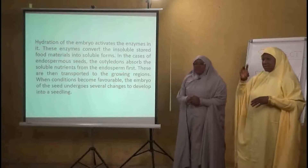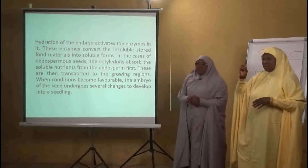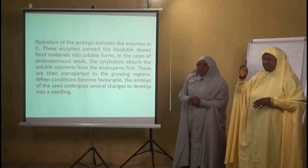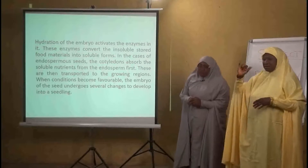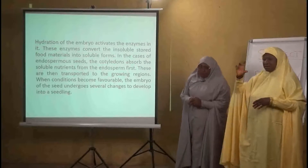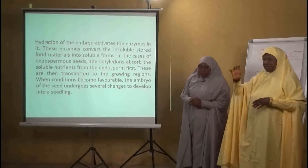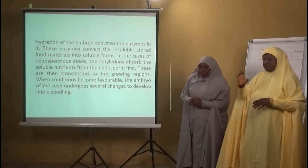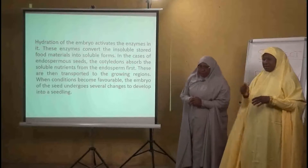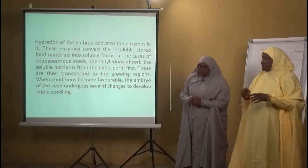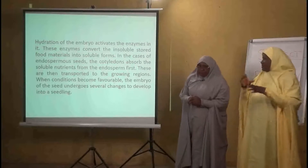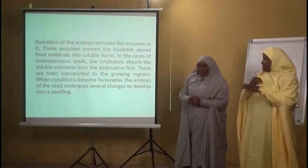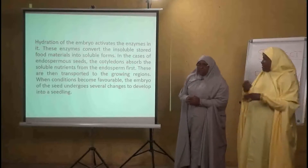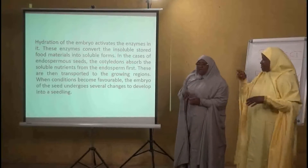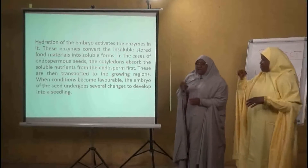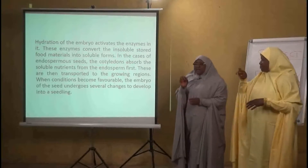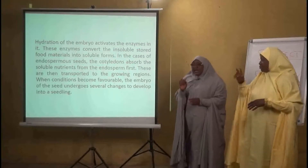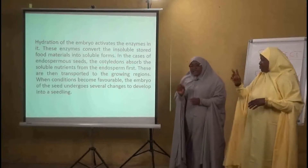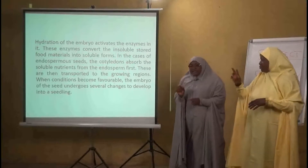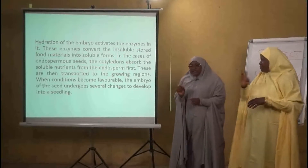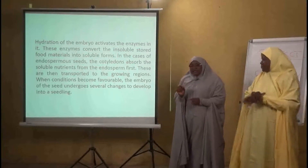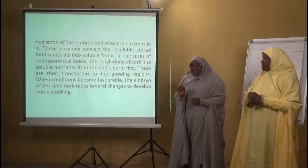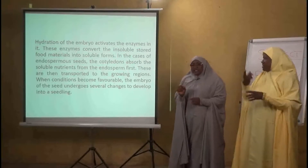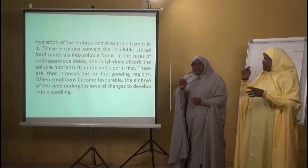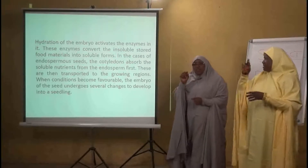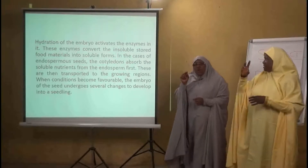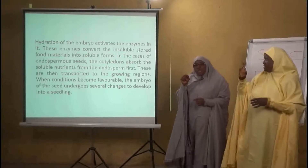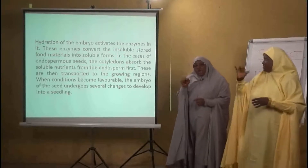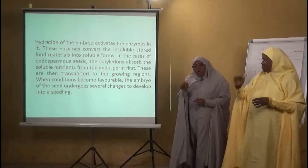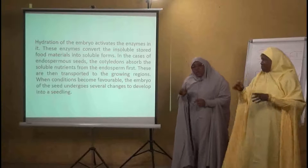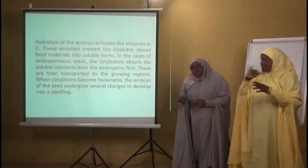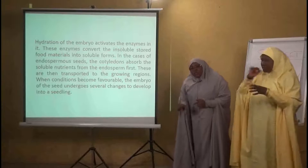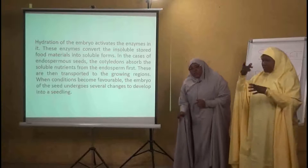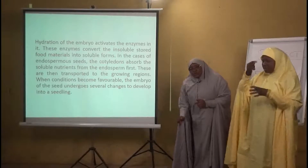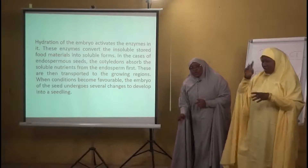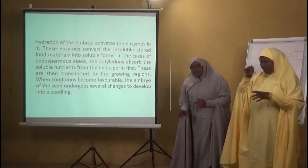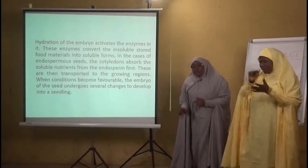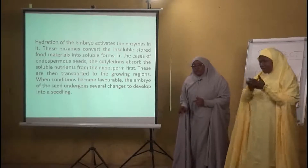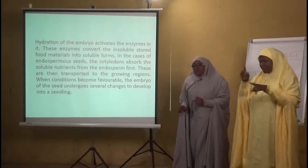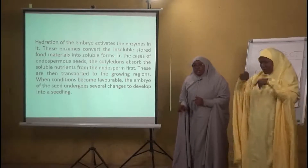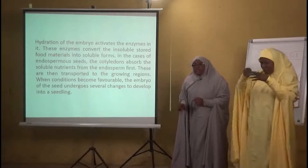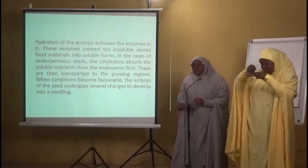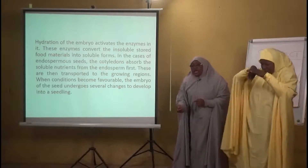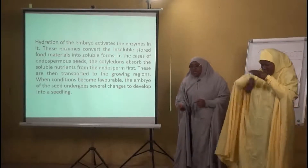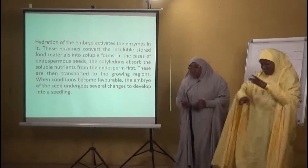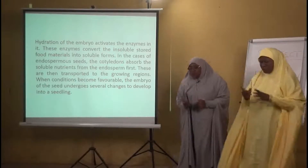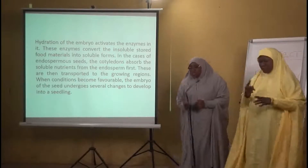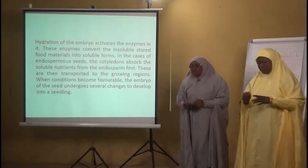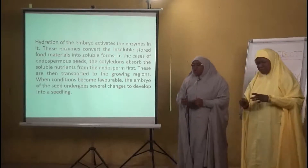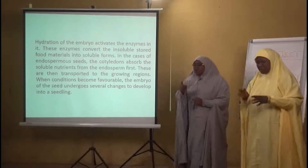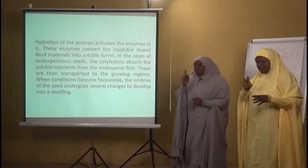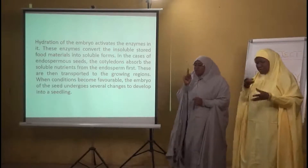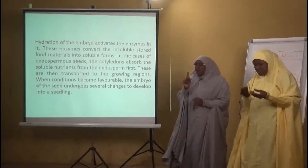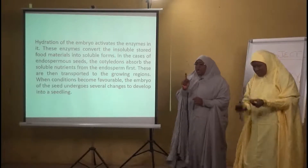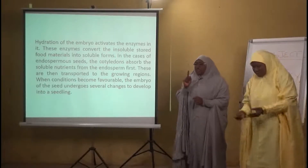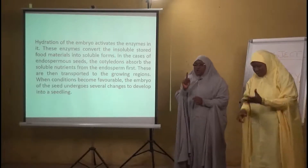and plumule. The radicle is the one that goes into the soil in search of water. You